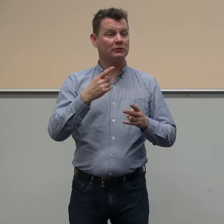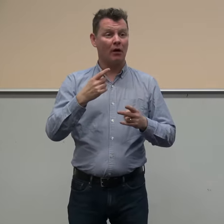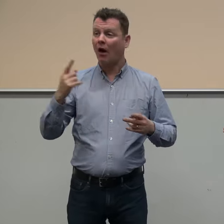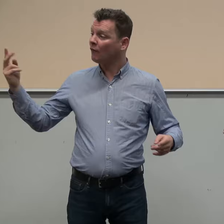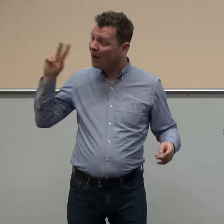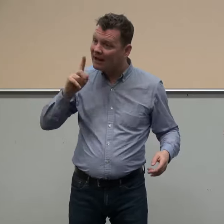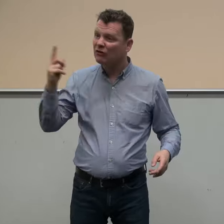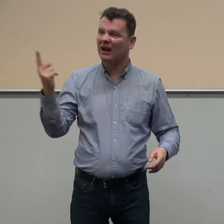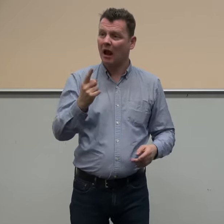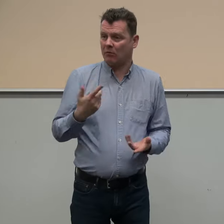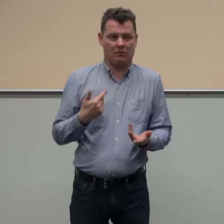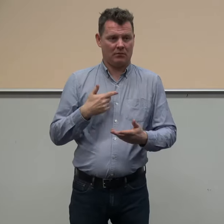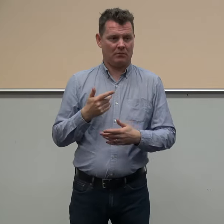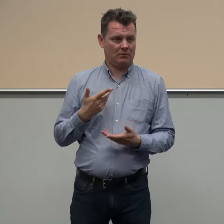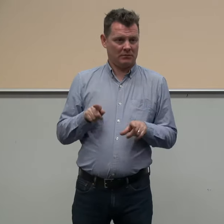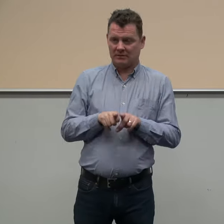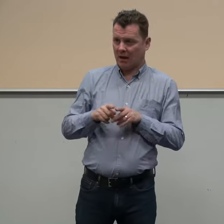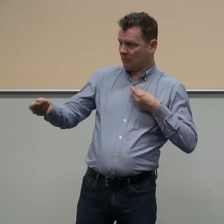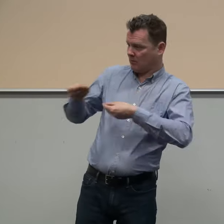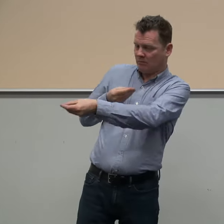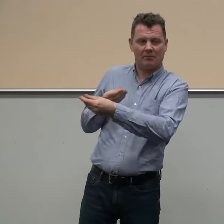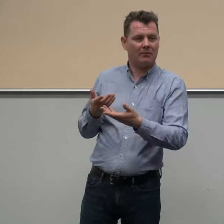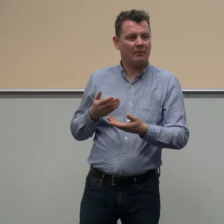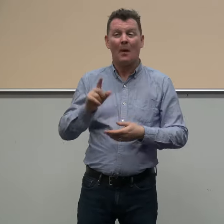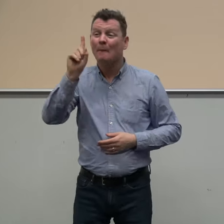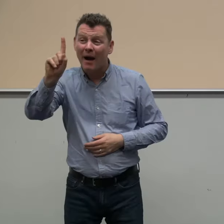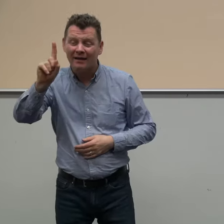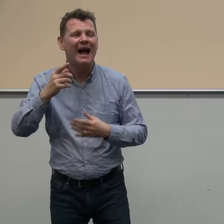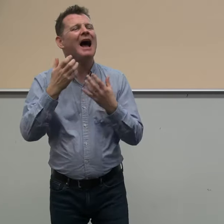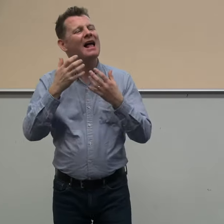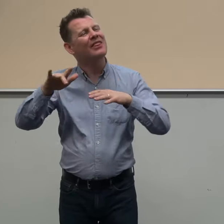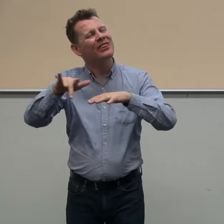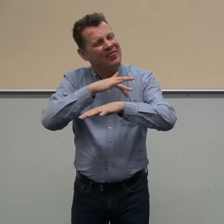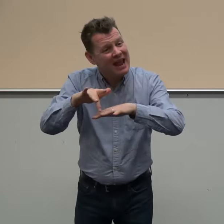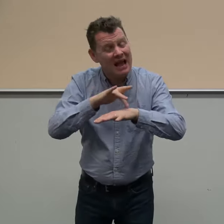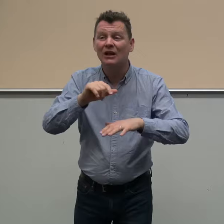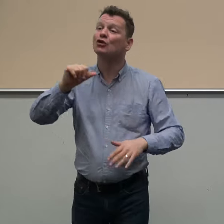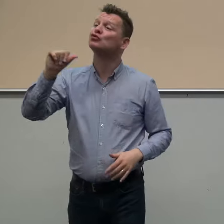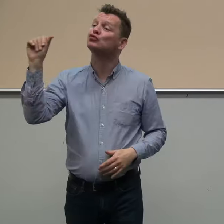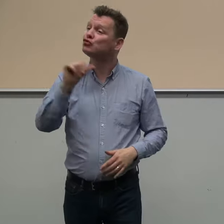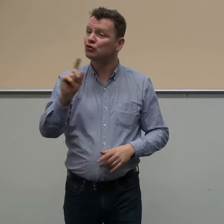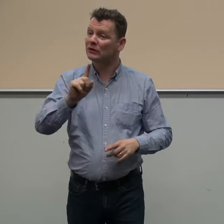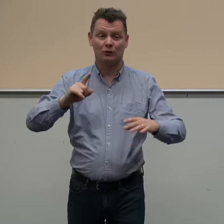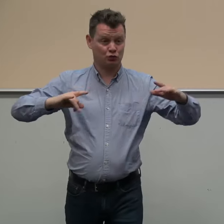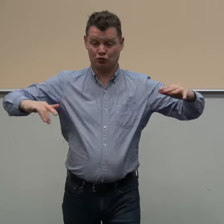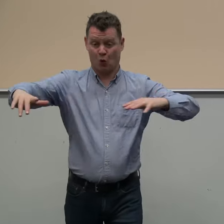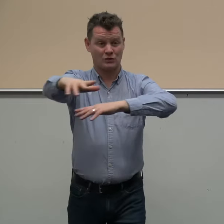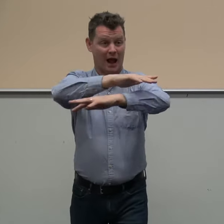So why bother? What's the point? This is the point. Theatre is supposed to represent the society that it sits